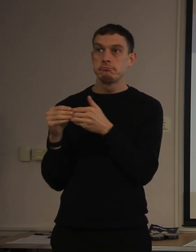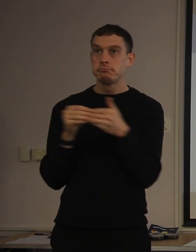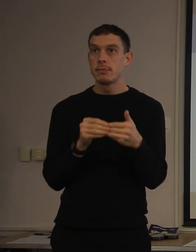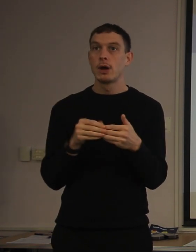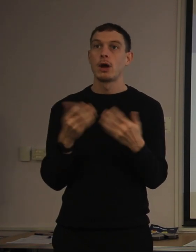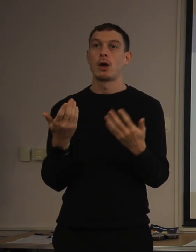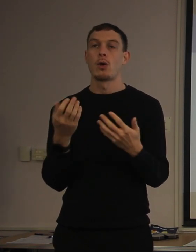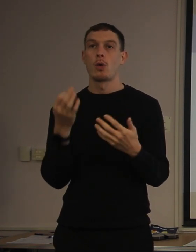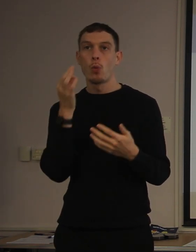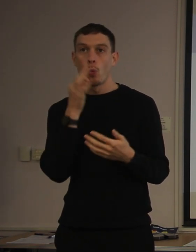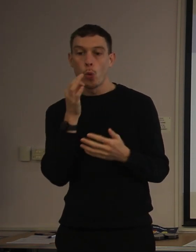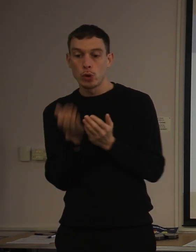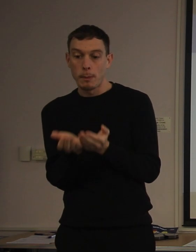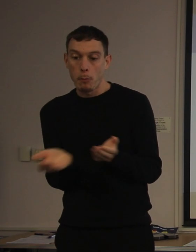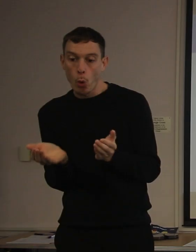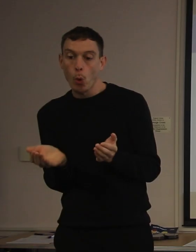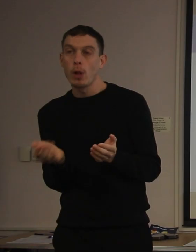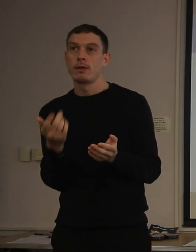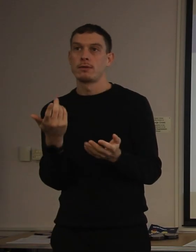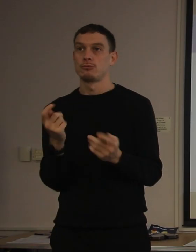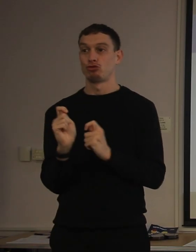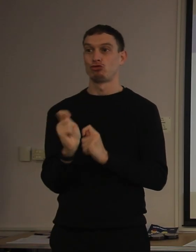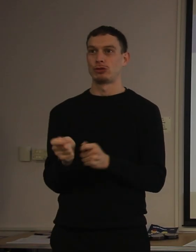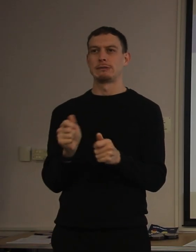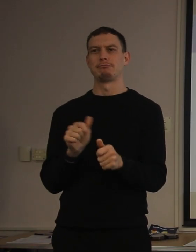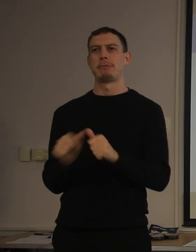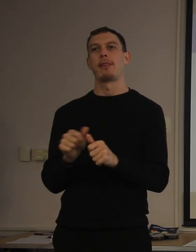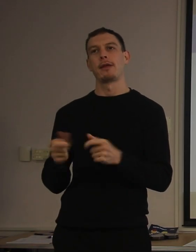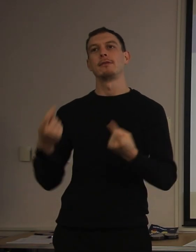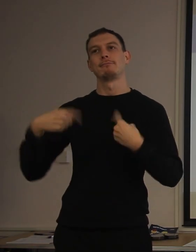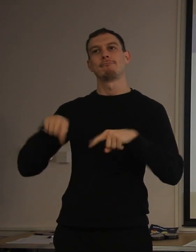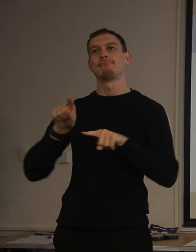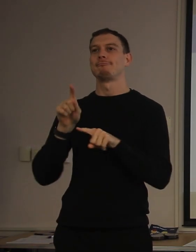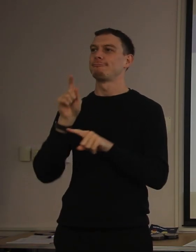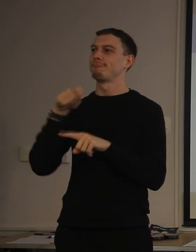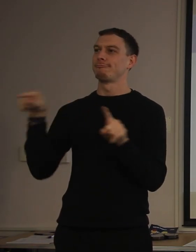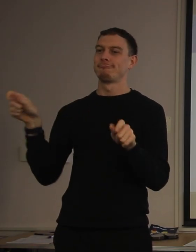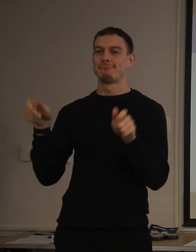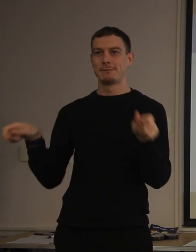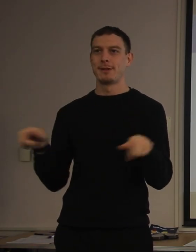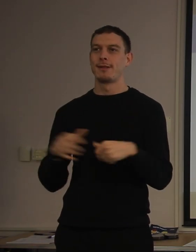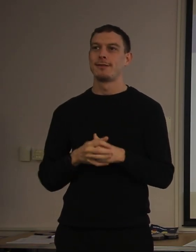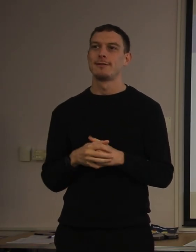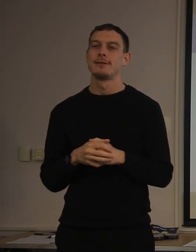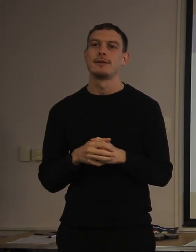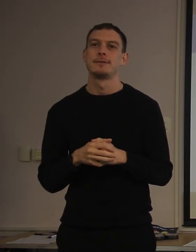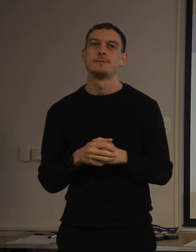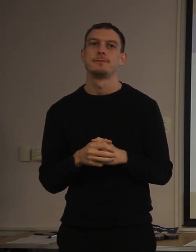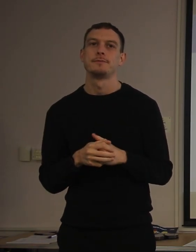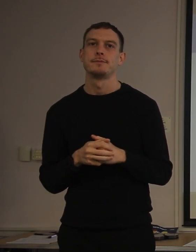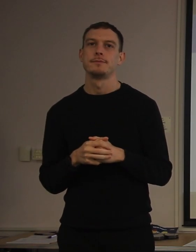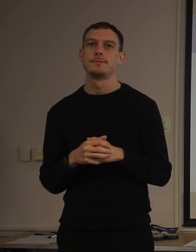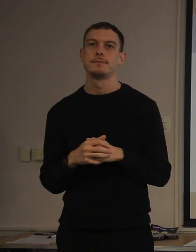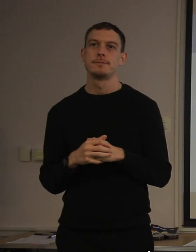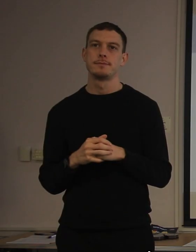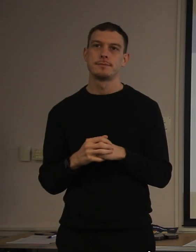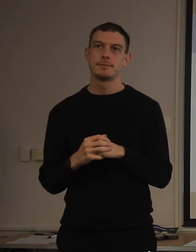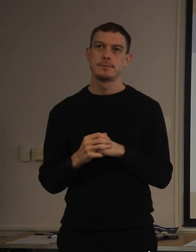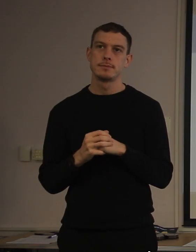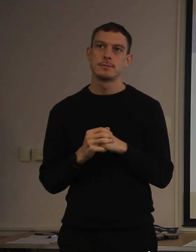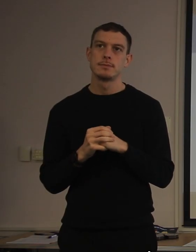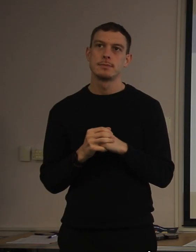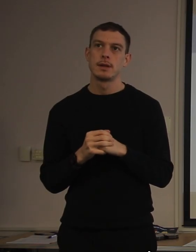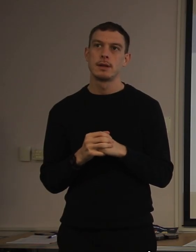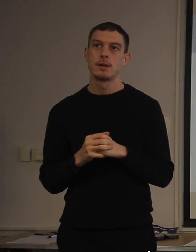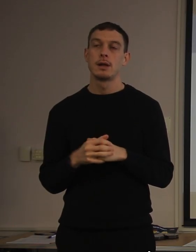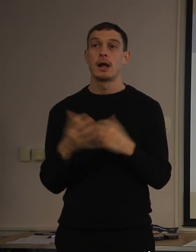bowl, dog treats. In fact, dogs get treated much better than anyone else, I think, at the Reuse Hub. And we have